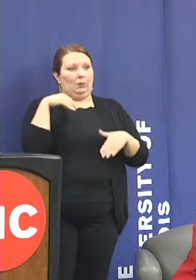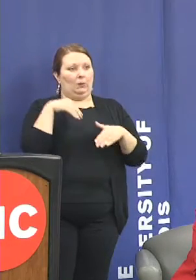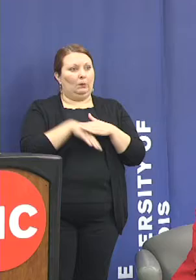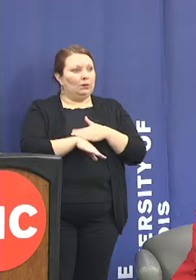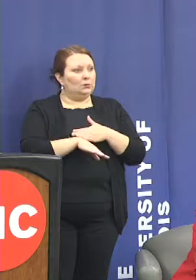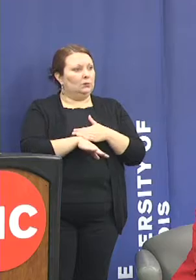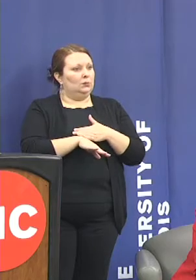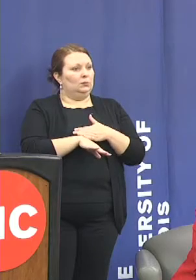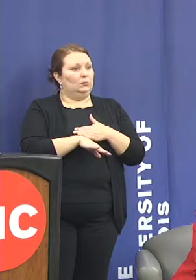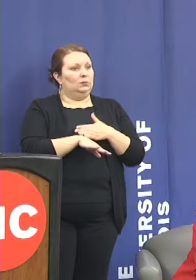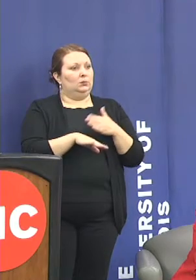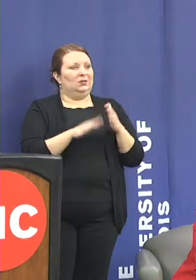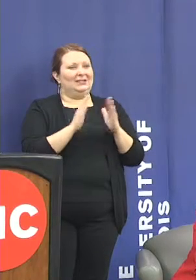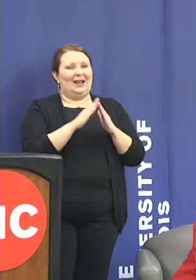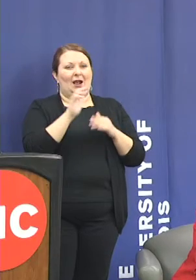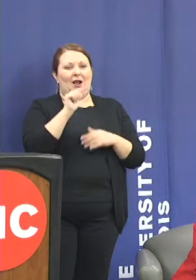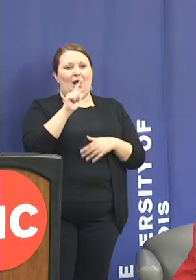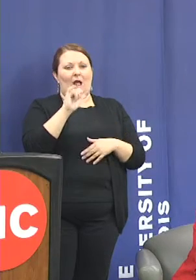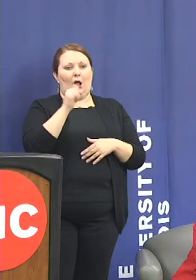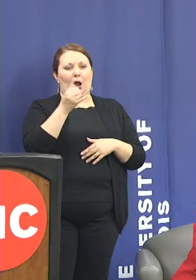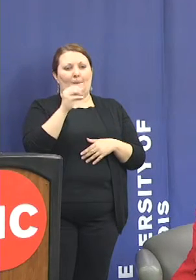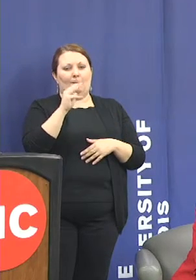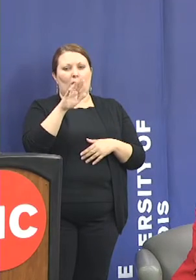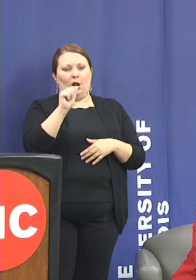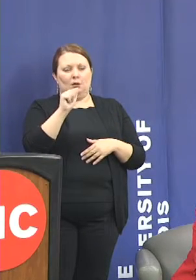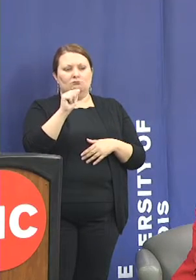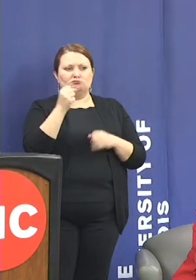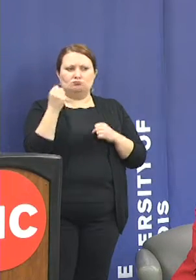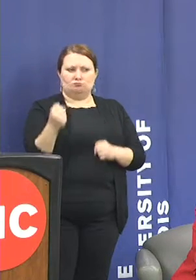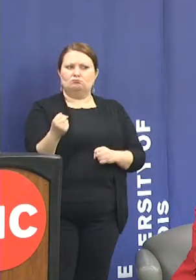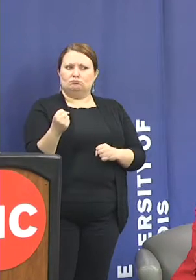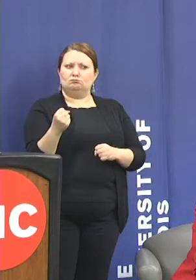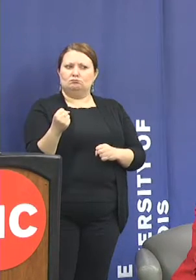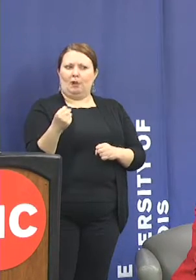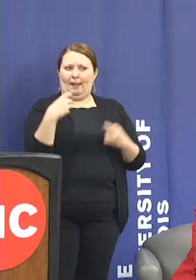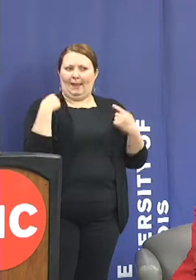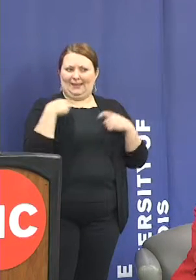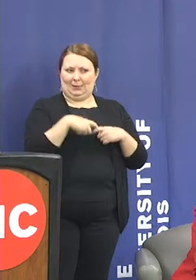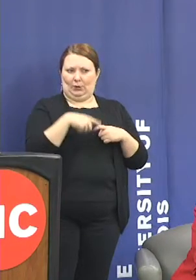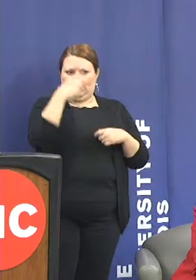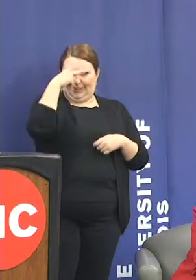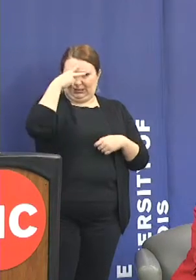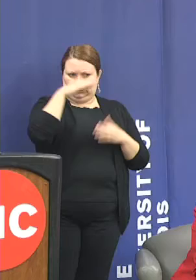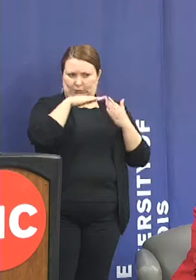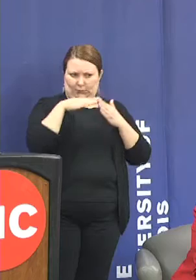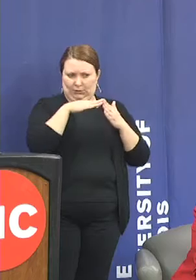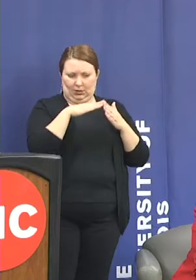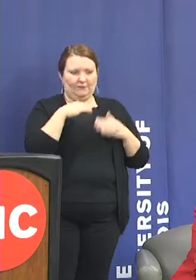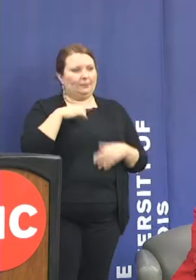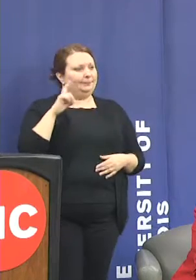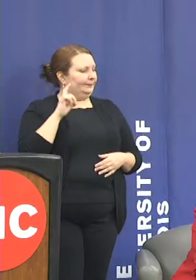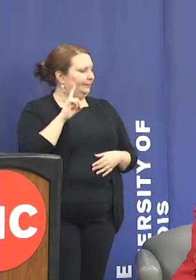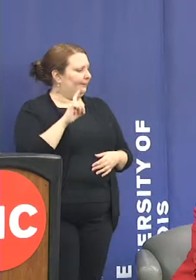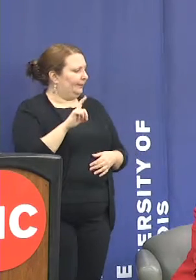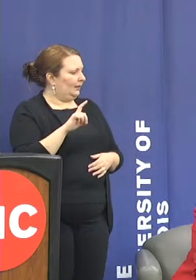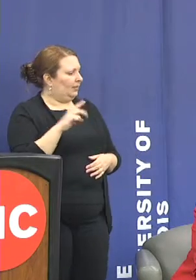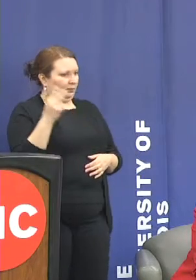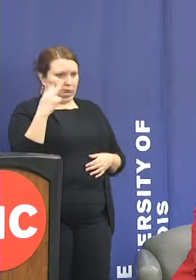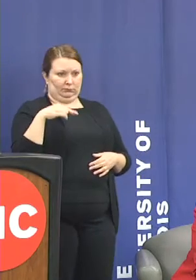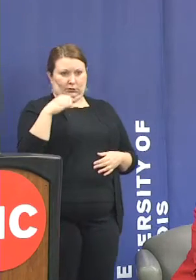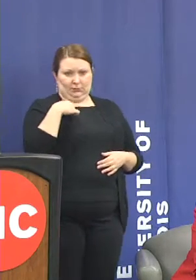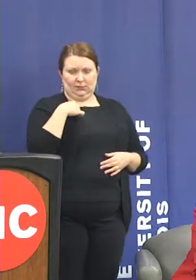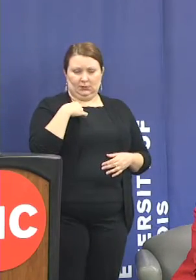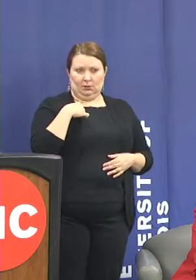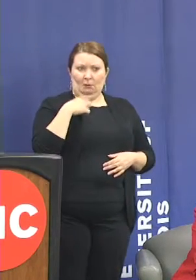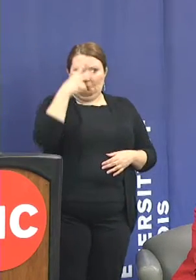in the city of Alhambra, which is predominantly a Latino Mexican community, if I were to walk in there, they will perceive